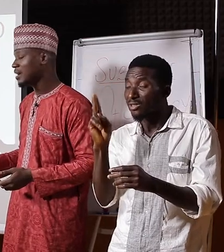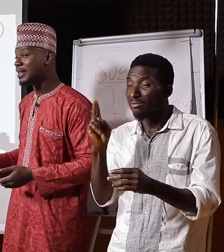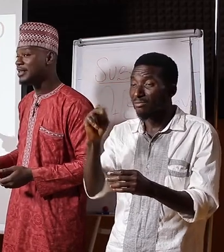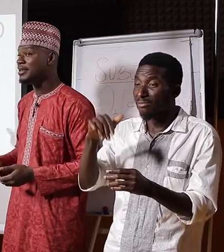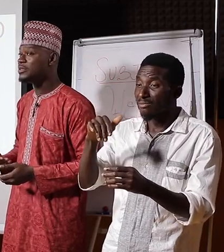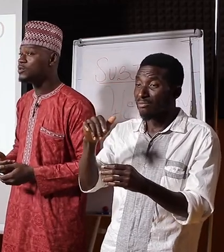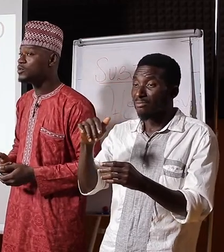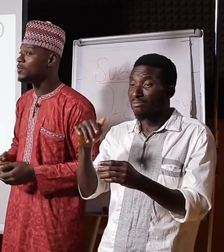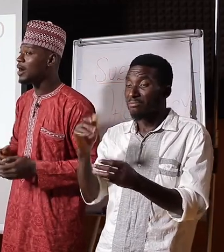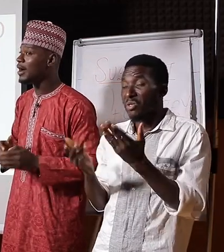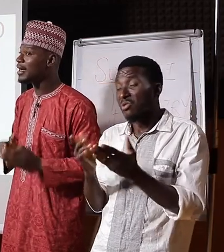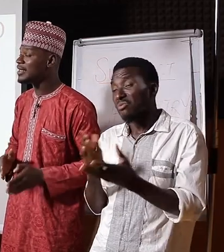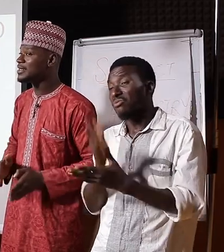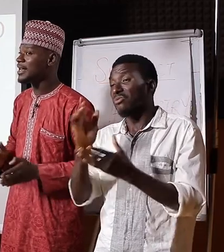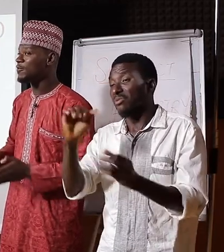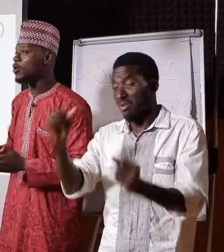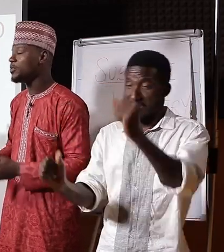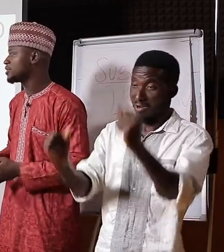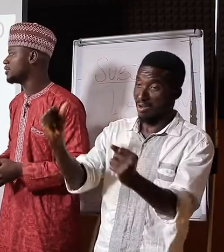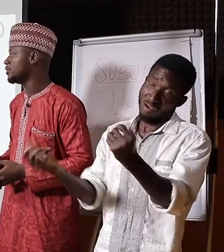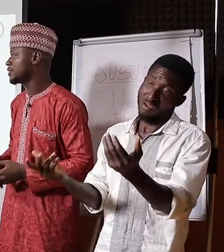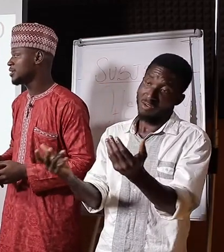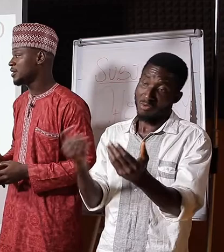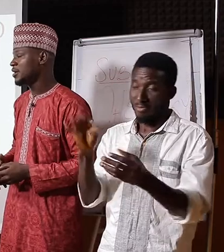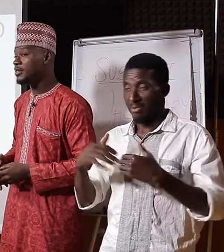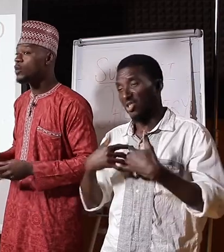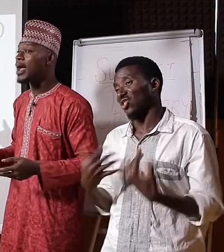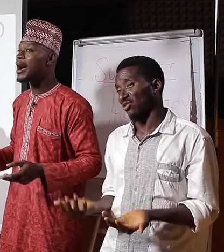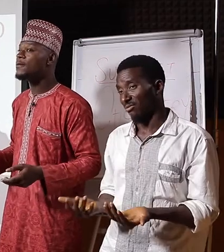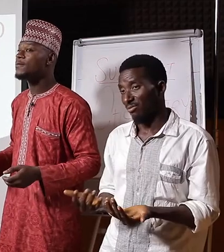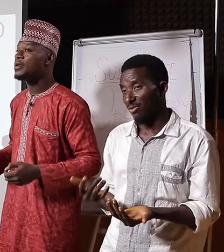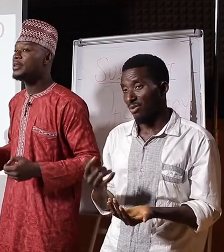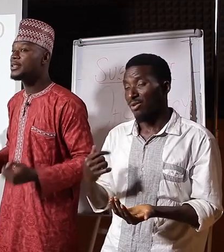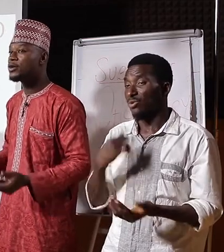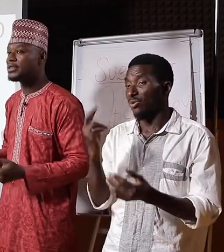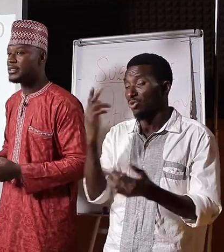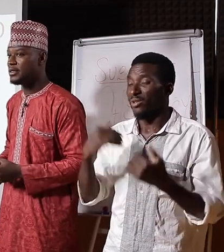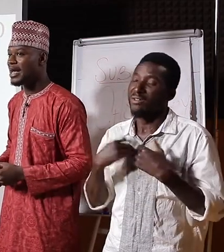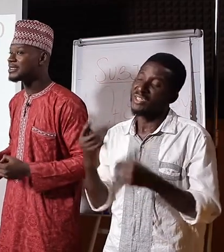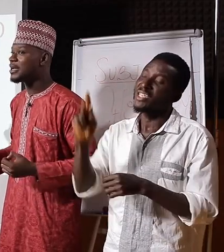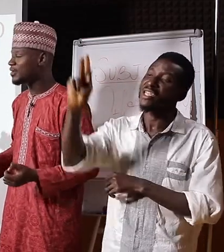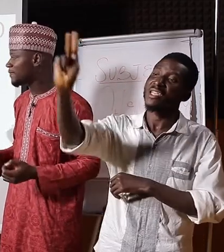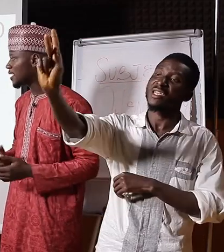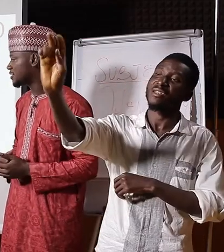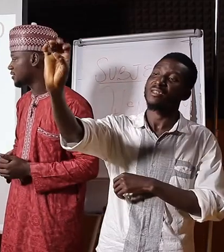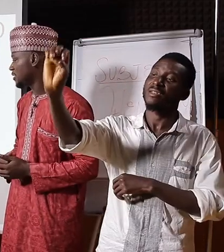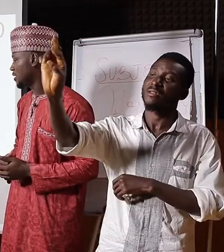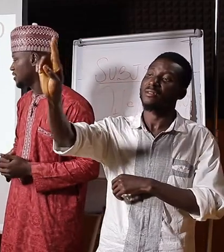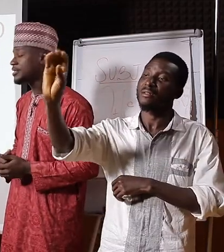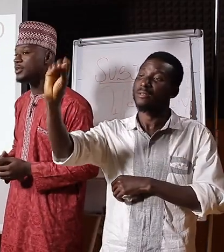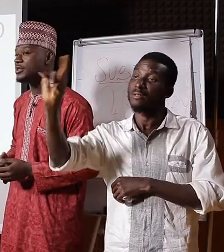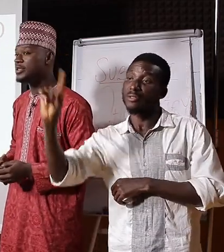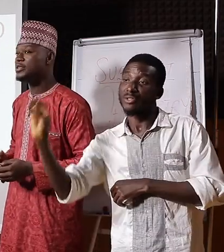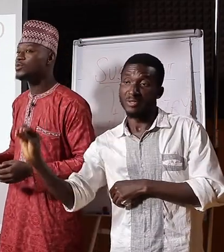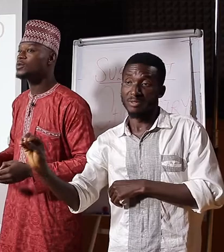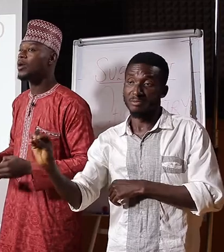10, and then it is used for our cars and for our petroleums. Then we have the kerosene as another fraction.